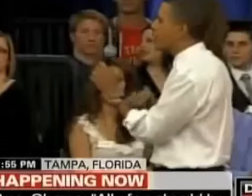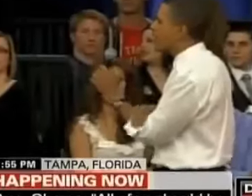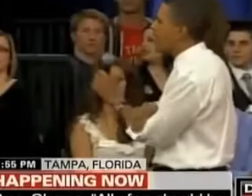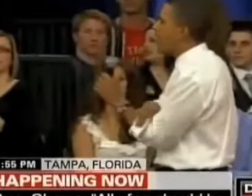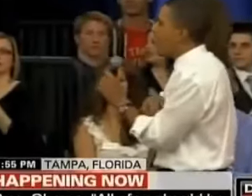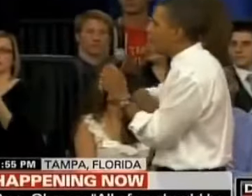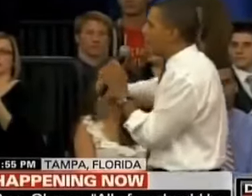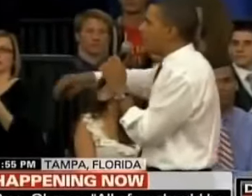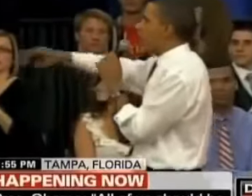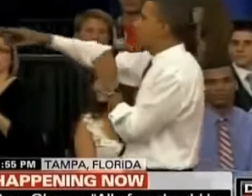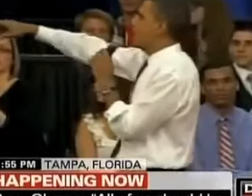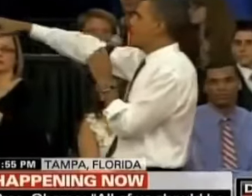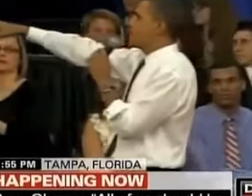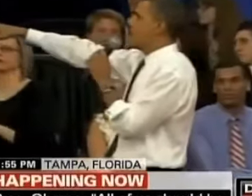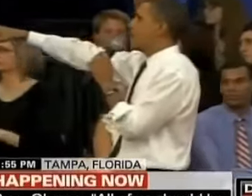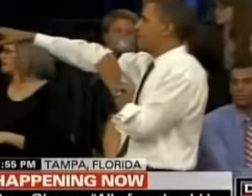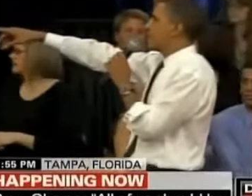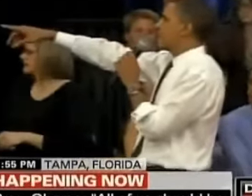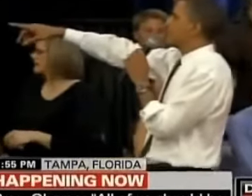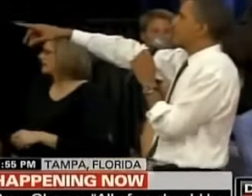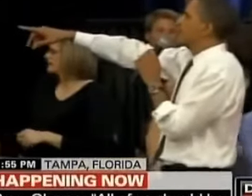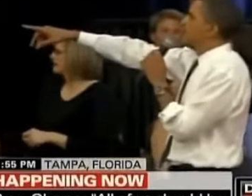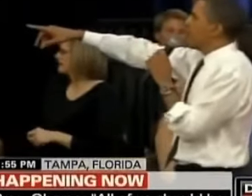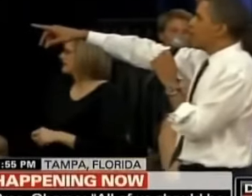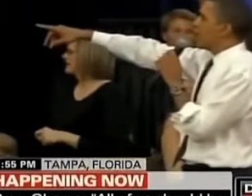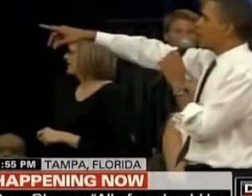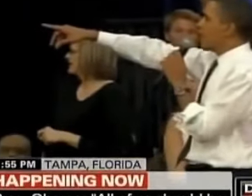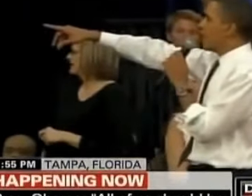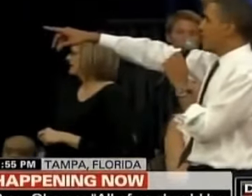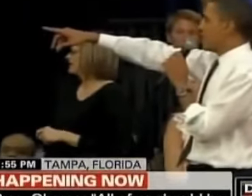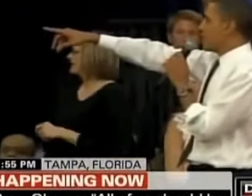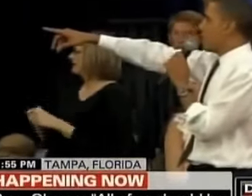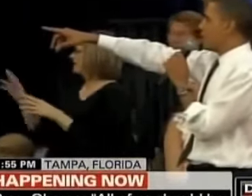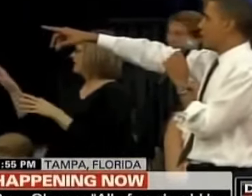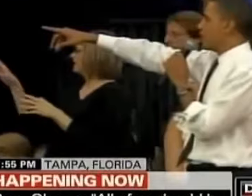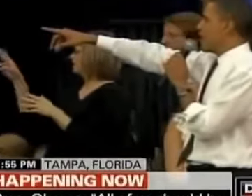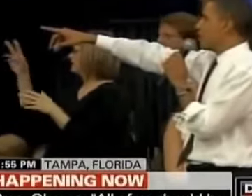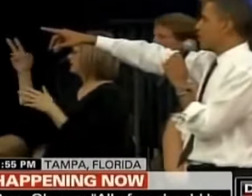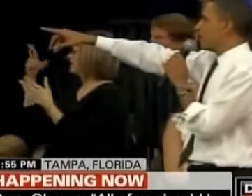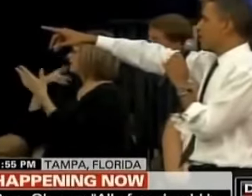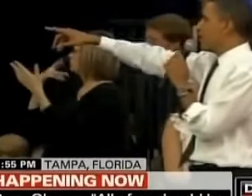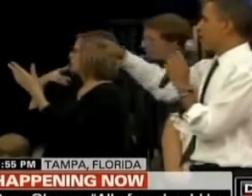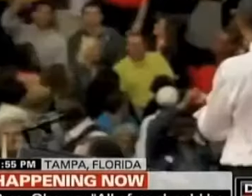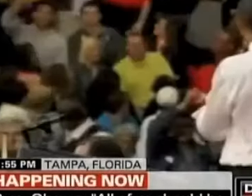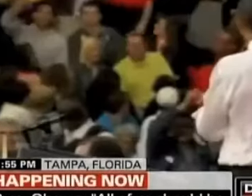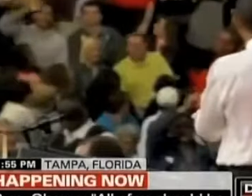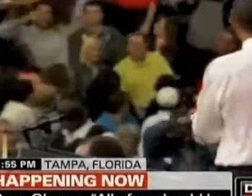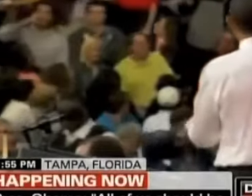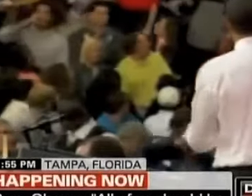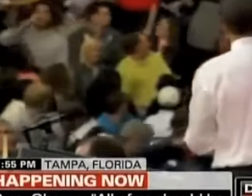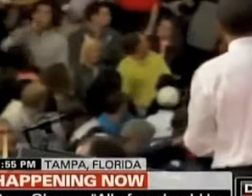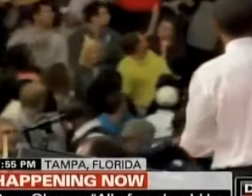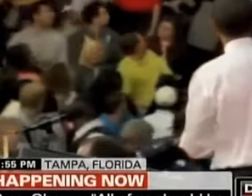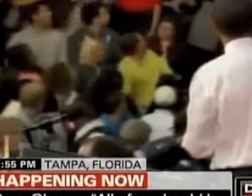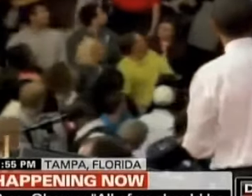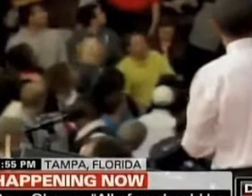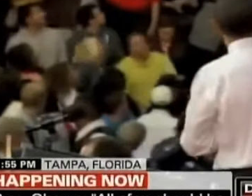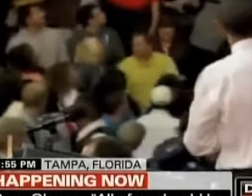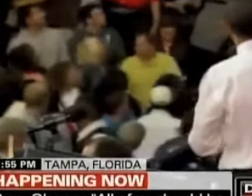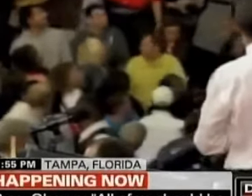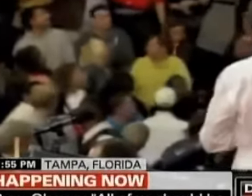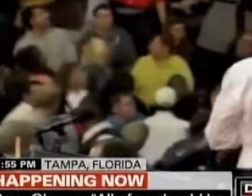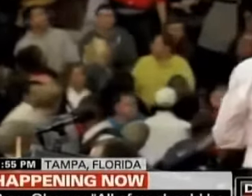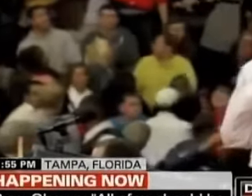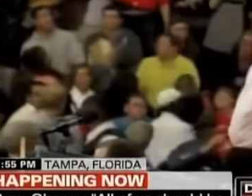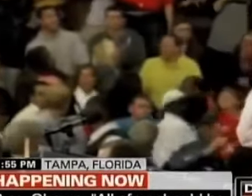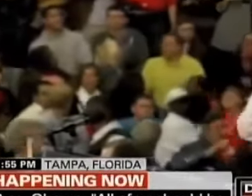We'll get through as many as we can. All right, everybody's pointing in this this young woman in the red here, so we'll start with you. And if